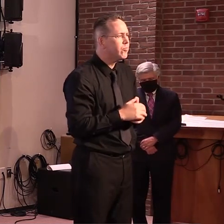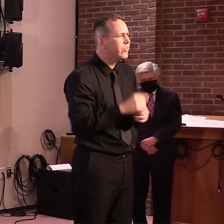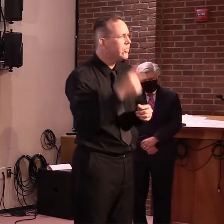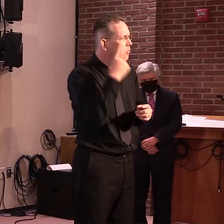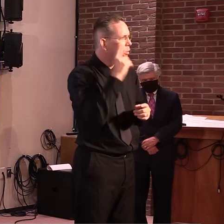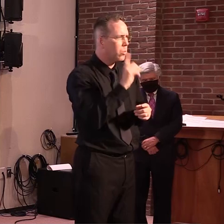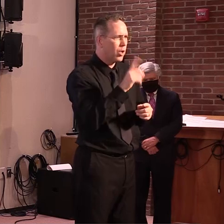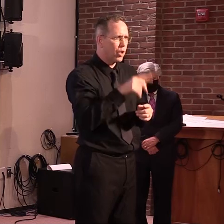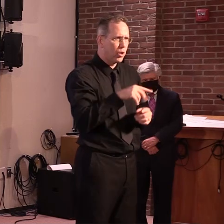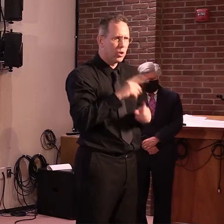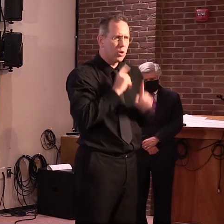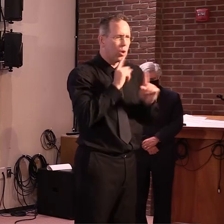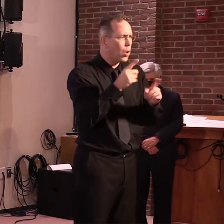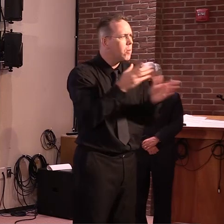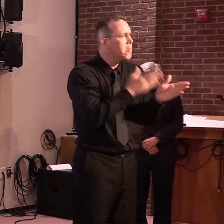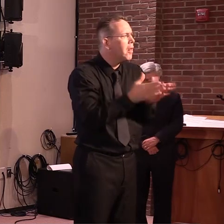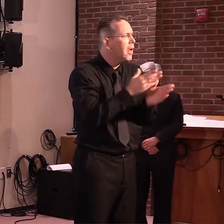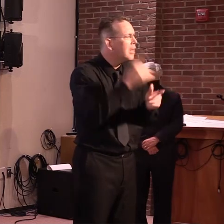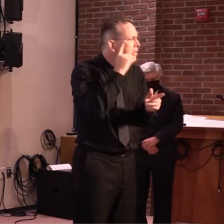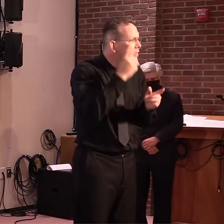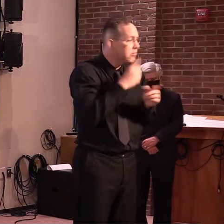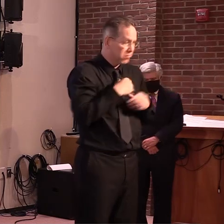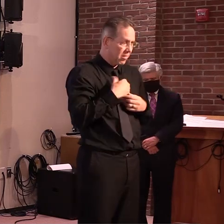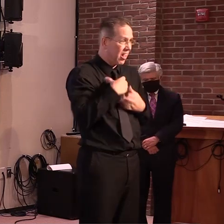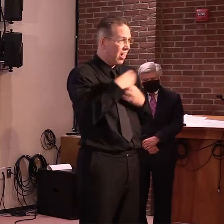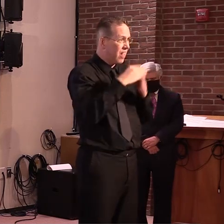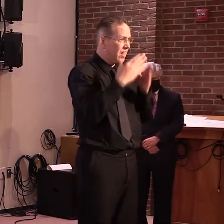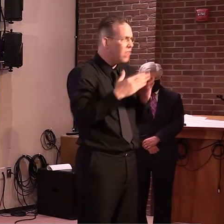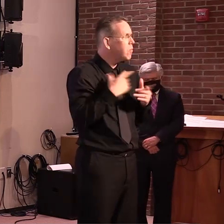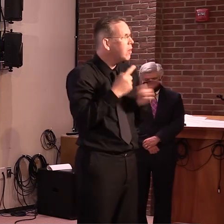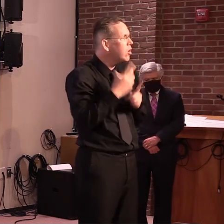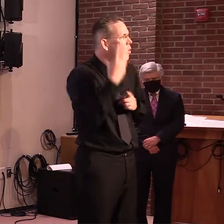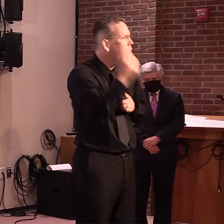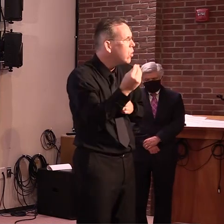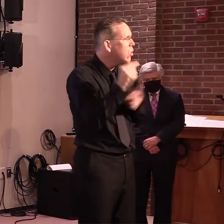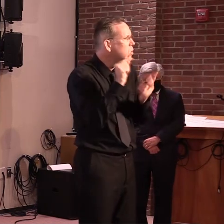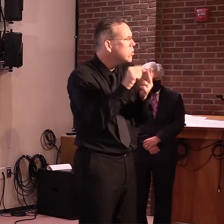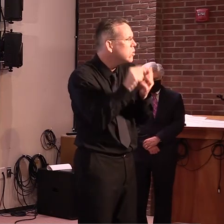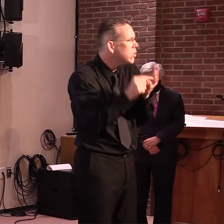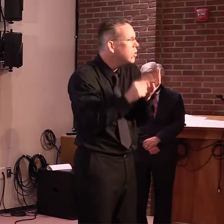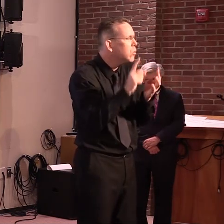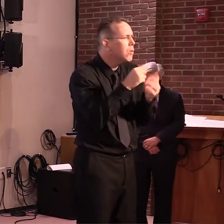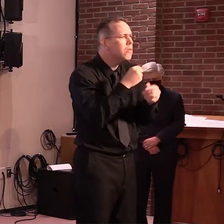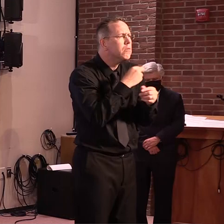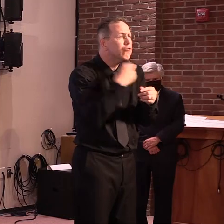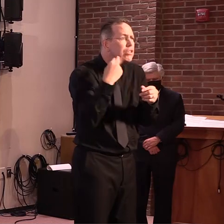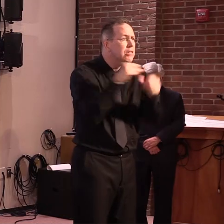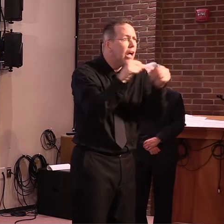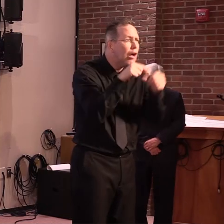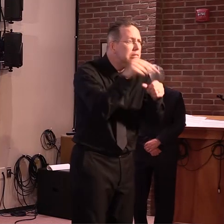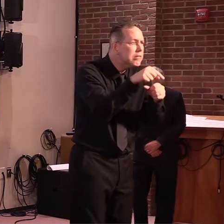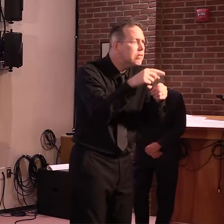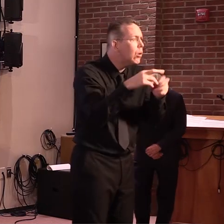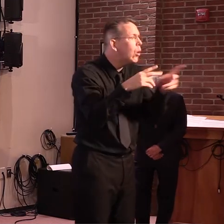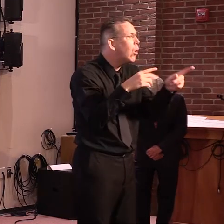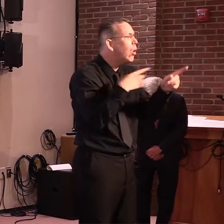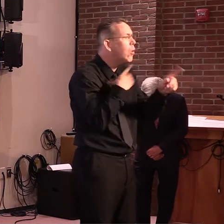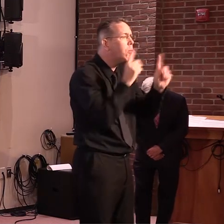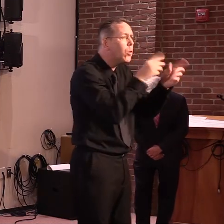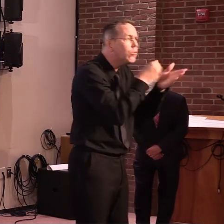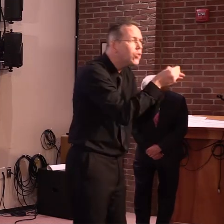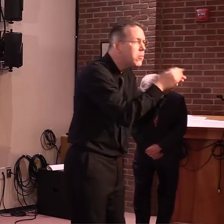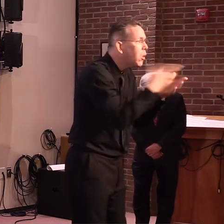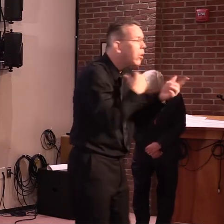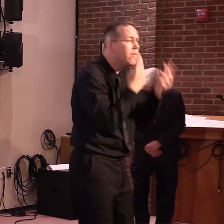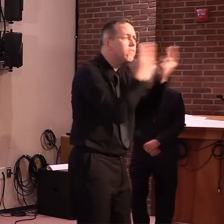going and where you are in your state, and what your state is actually looking like at that point in time. The kind of